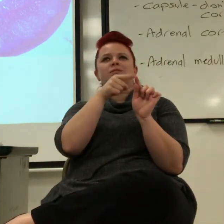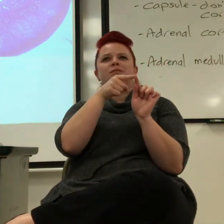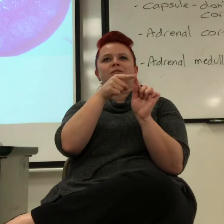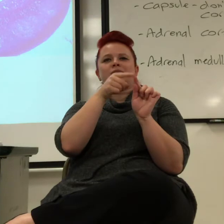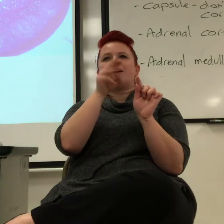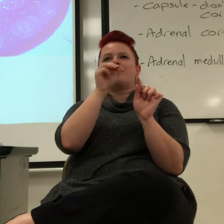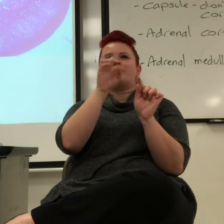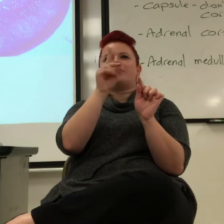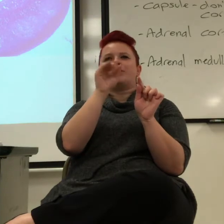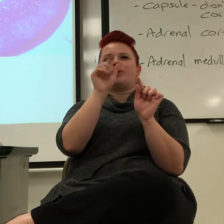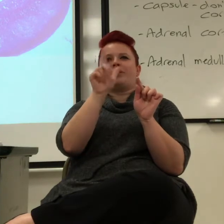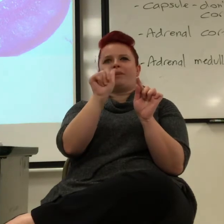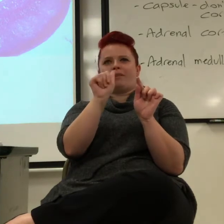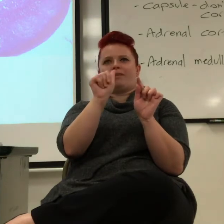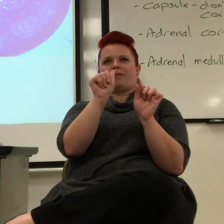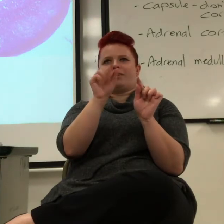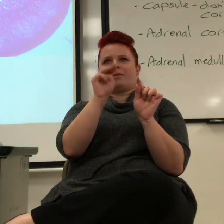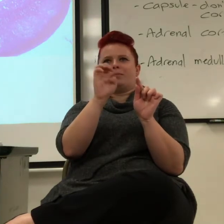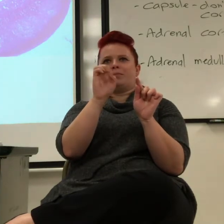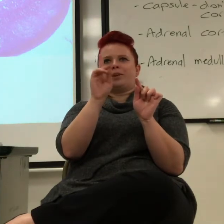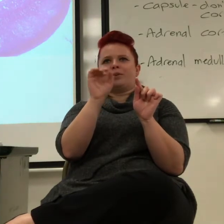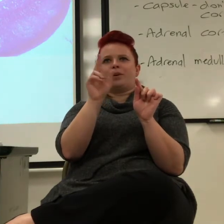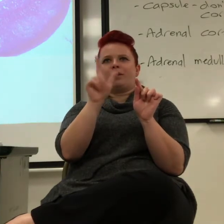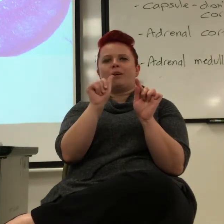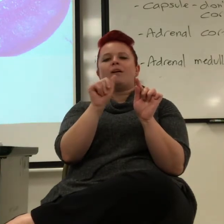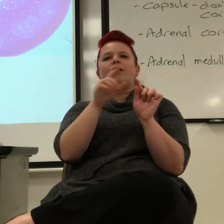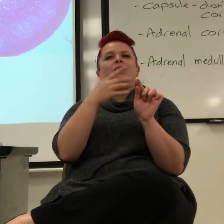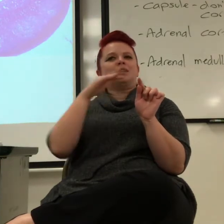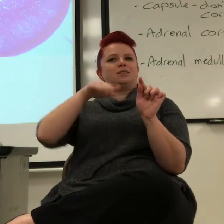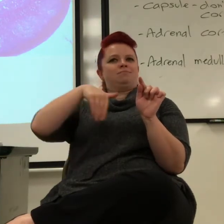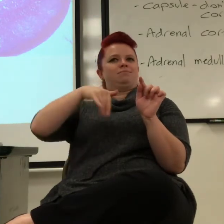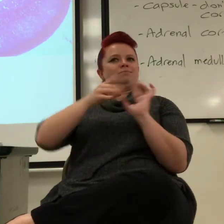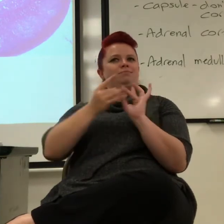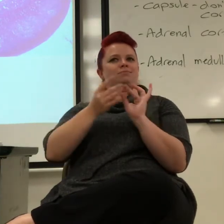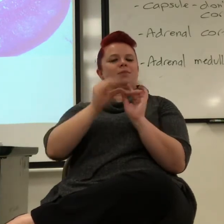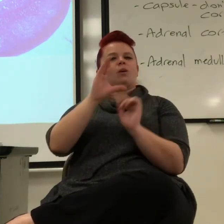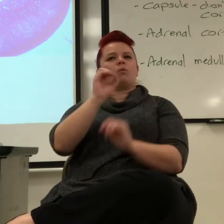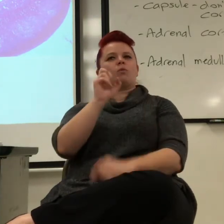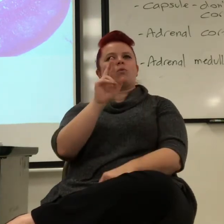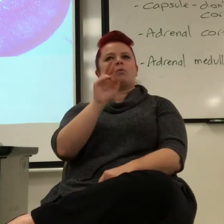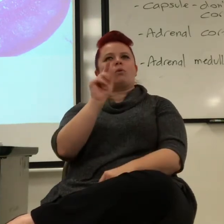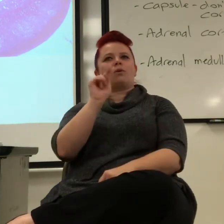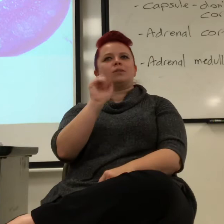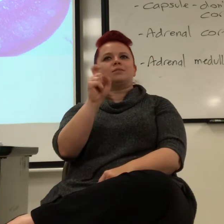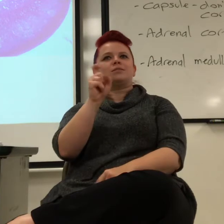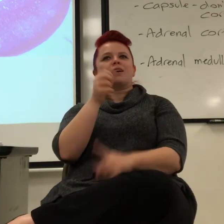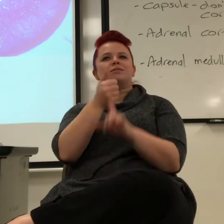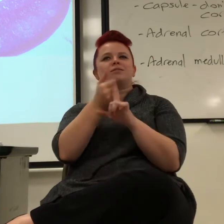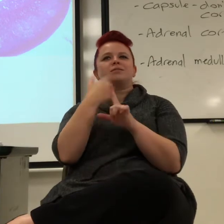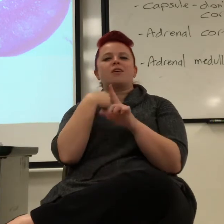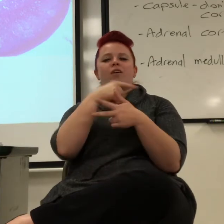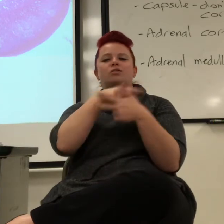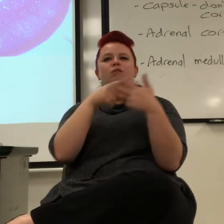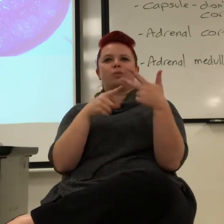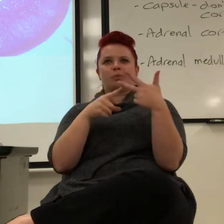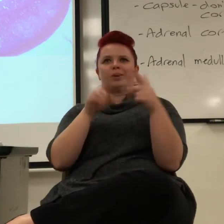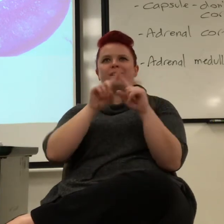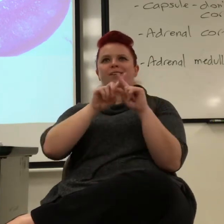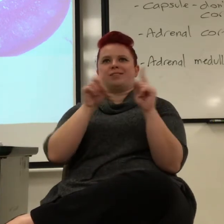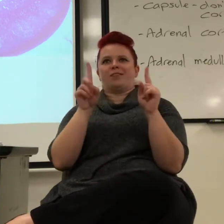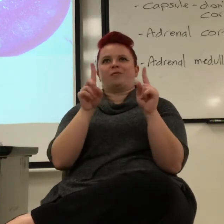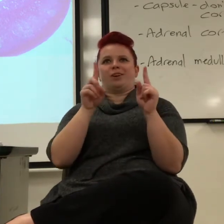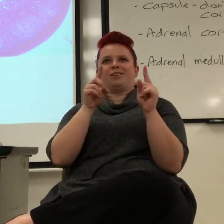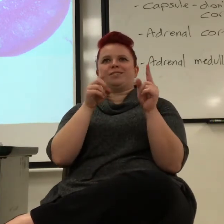medulla. Yeah, that would be the medulla. But then what I didn't mention yet is the cortex actually has three